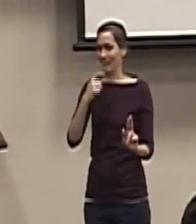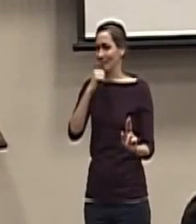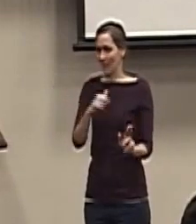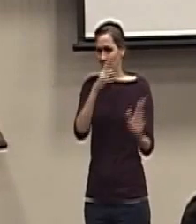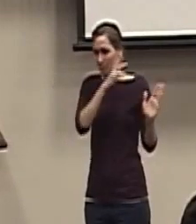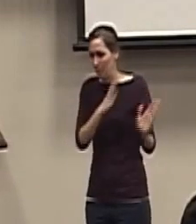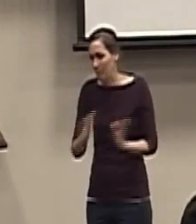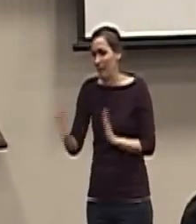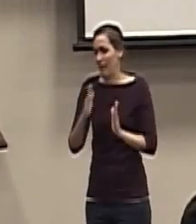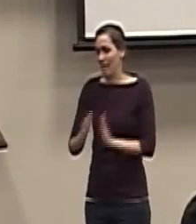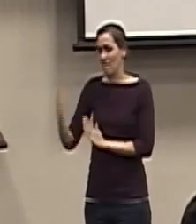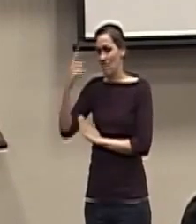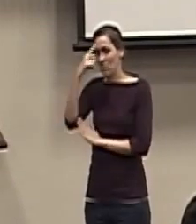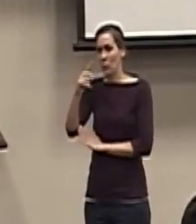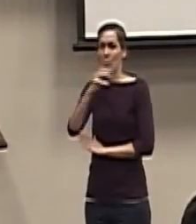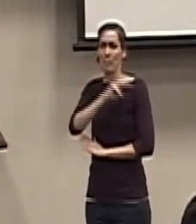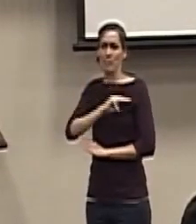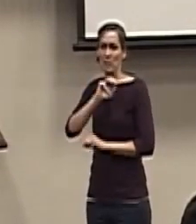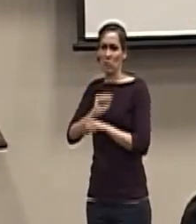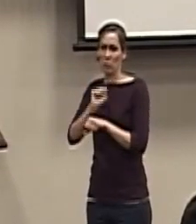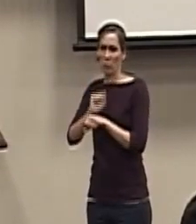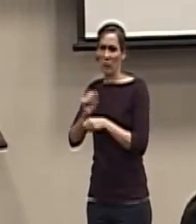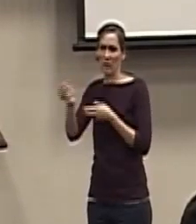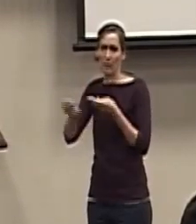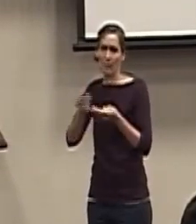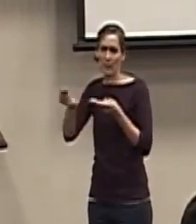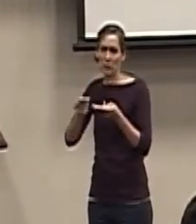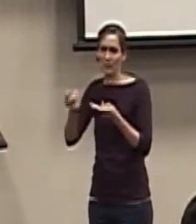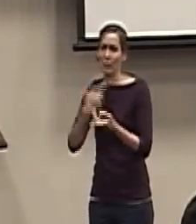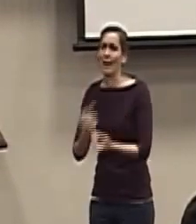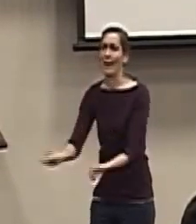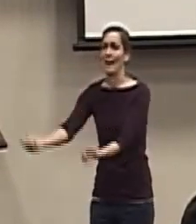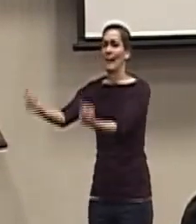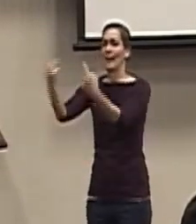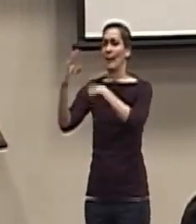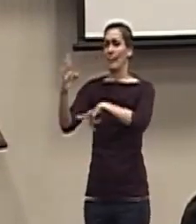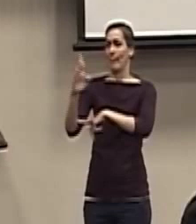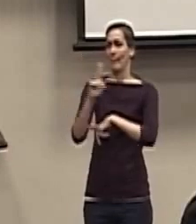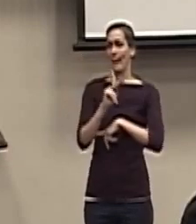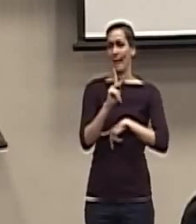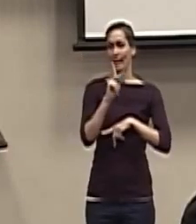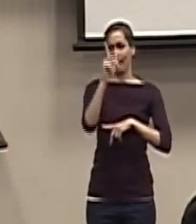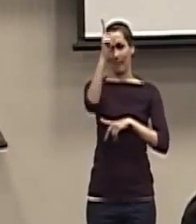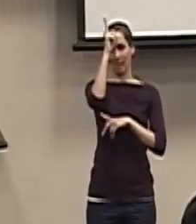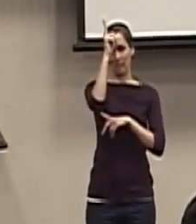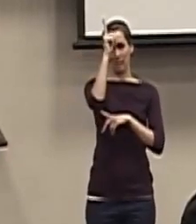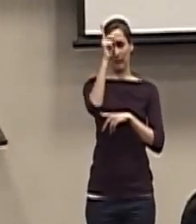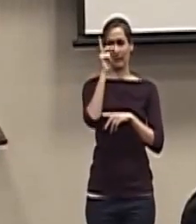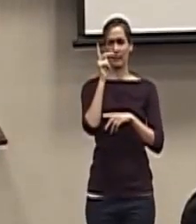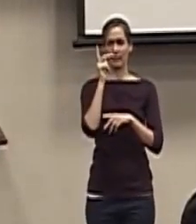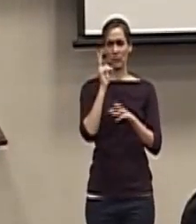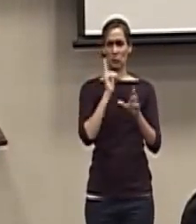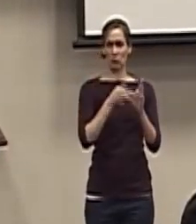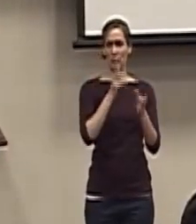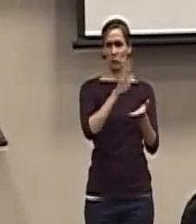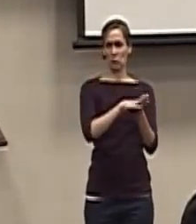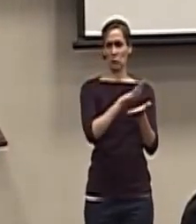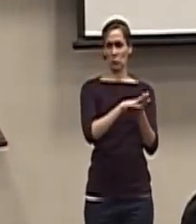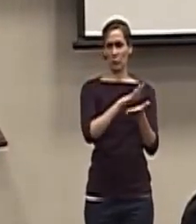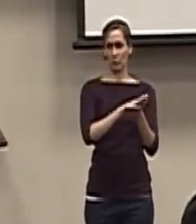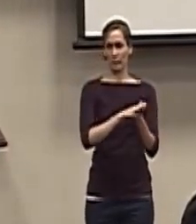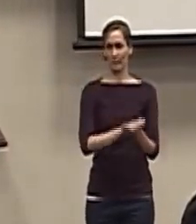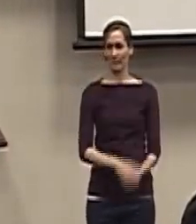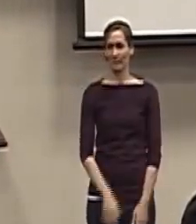1995 to attend the School of Preaching. And at that time, the big push was we're going to plant churches in all the mega cities of the